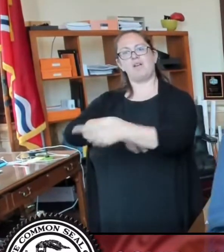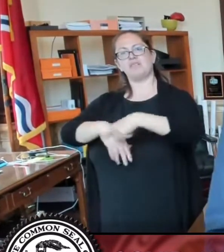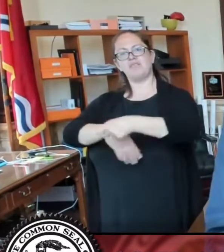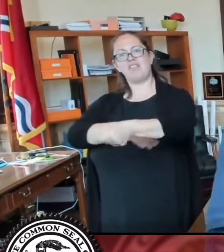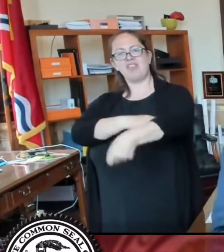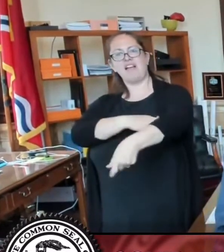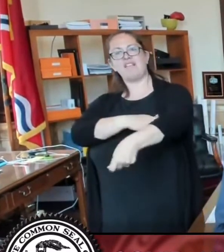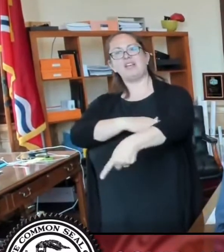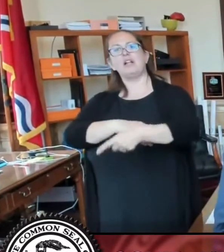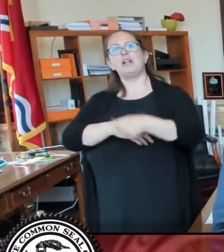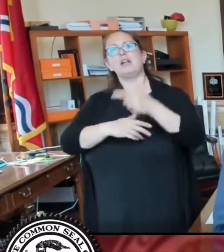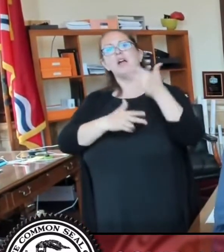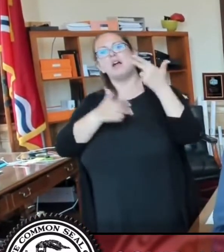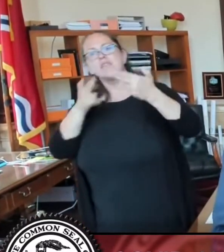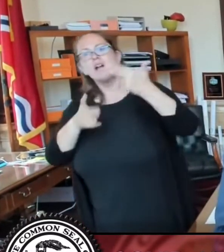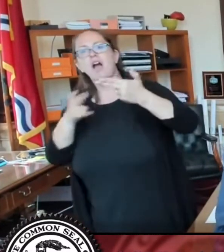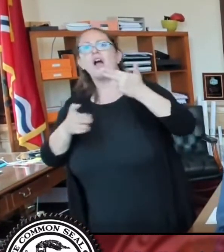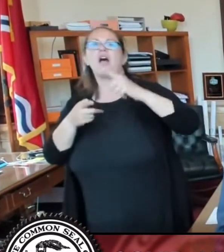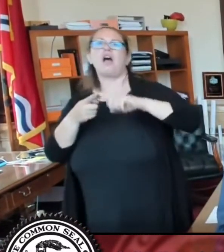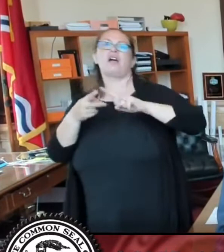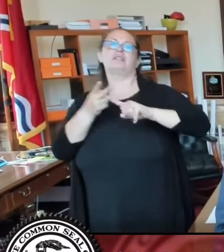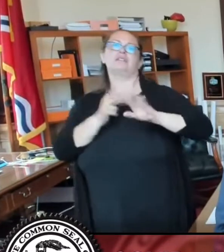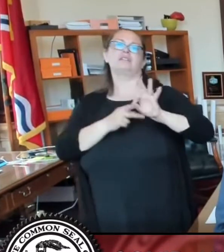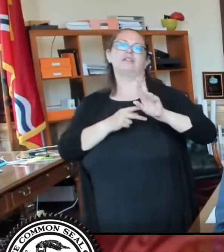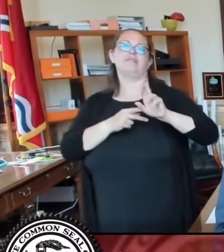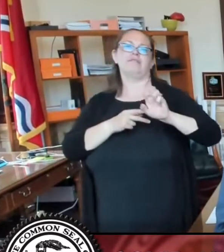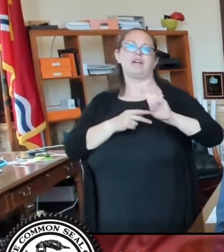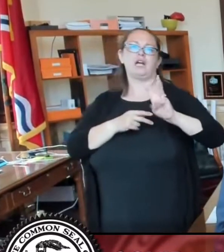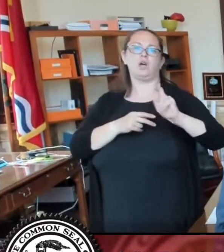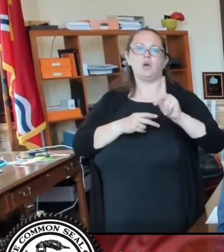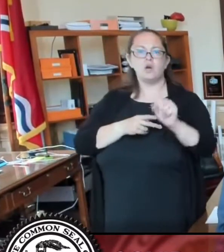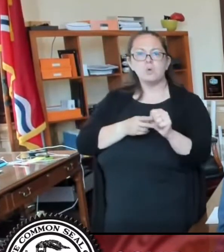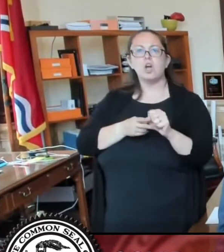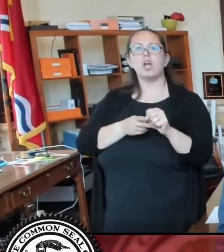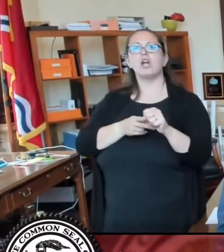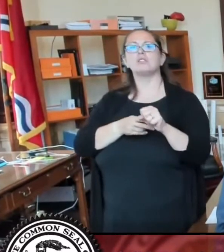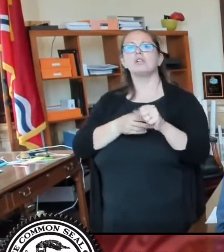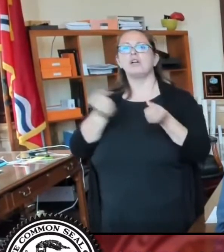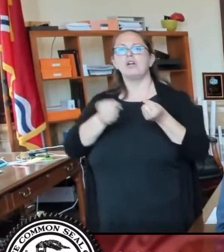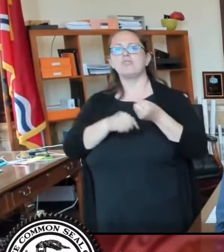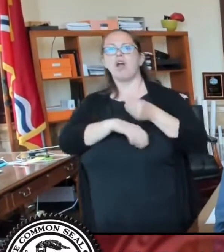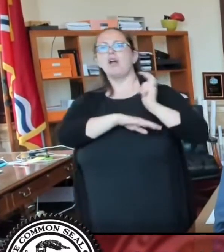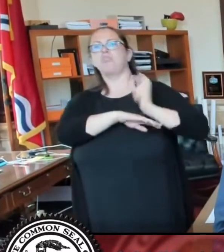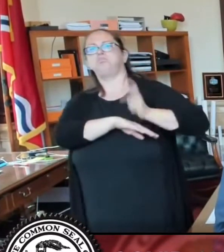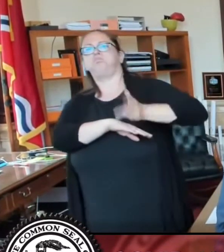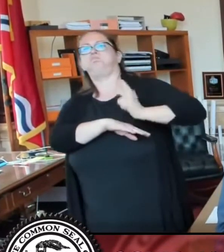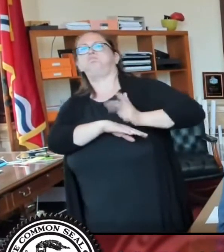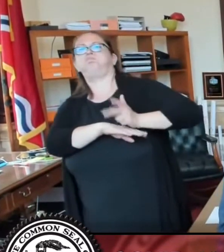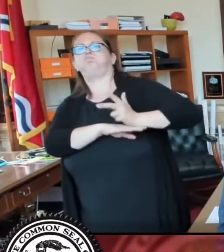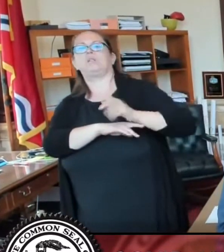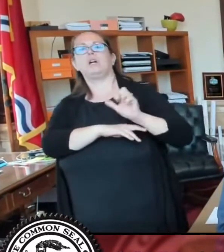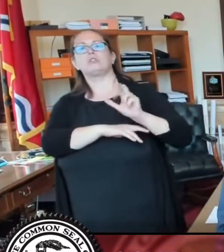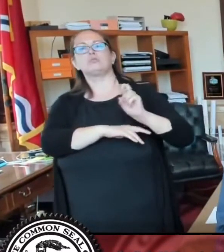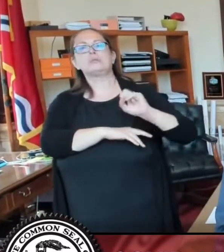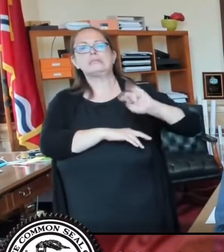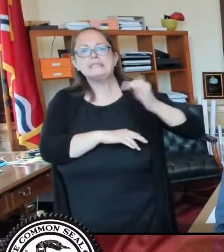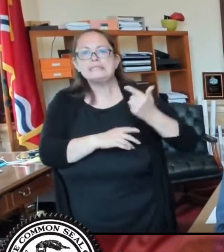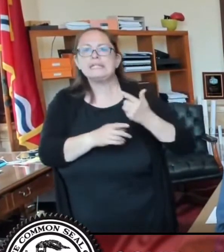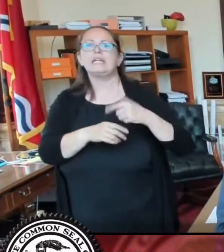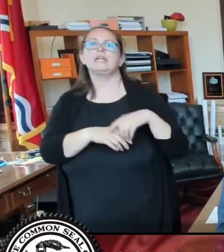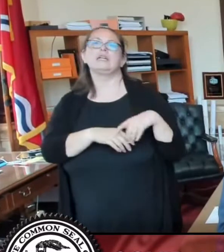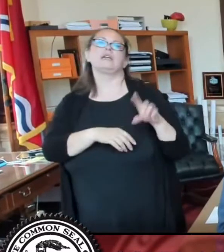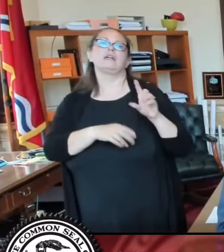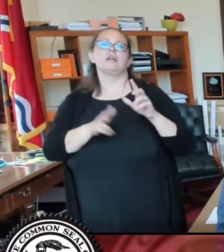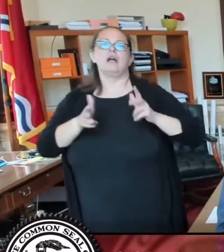shot off, fireworks at the corner of Washington and 11th, cruising, drag racing. Can you speak to some of the efforts the police have taken